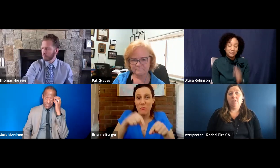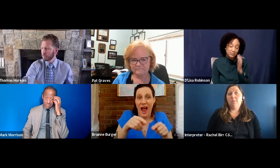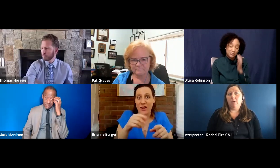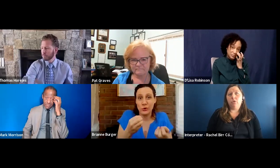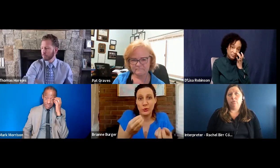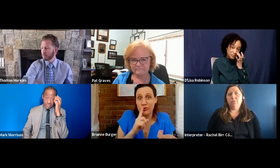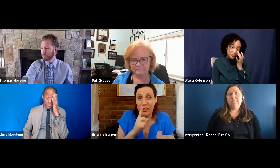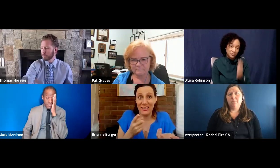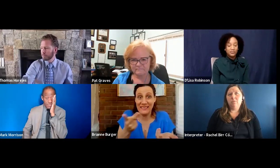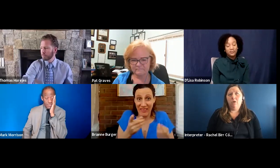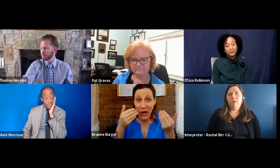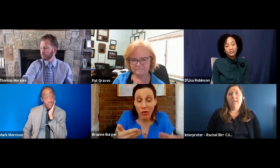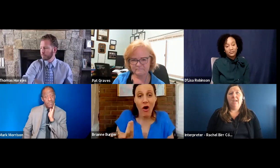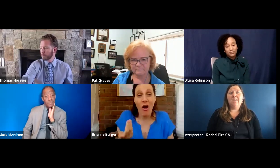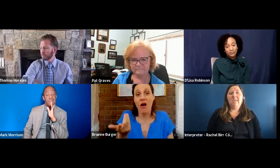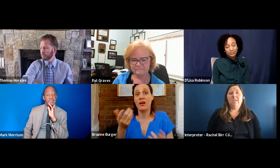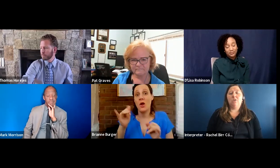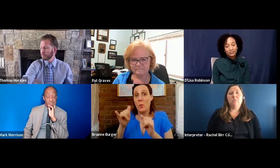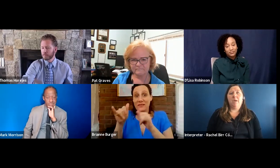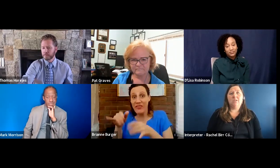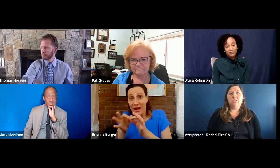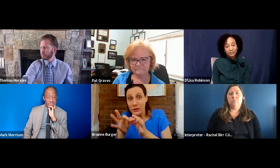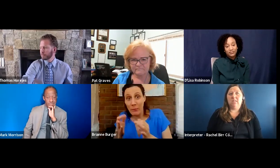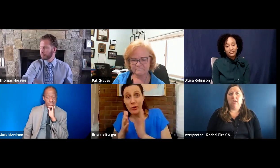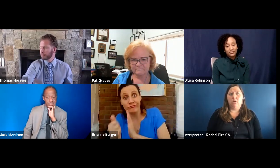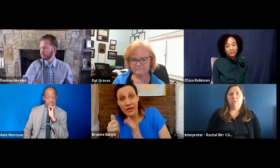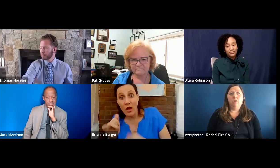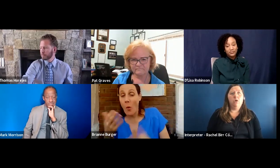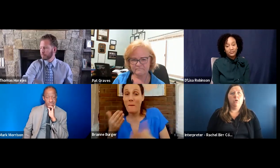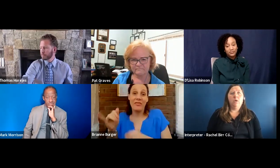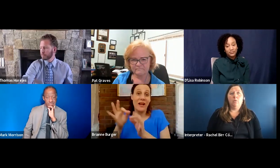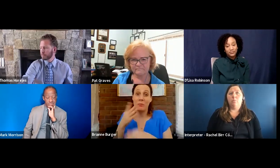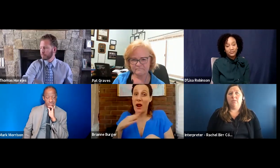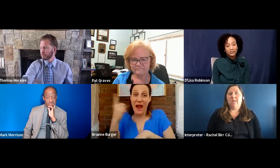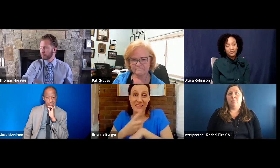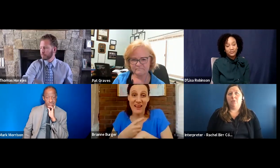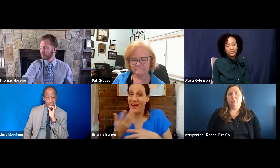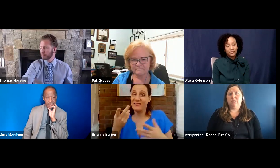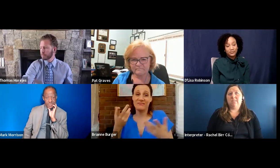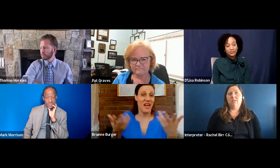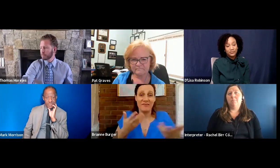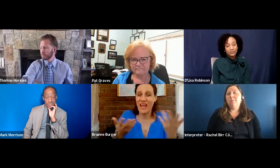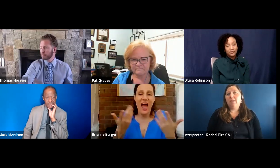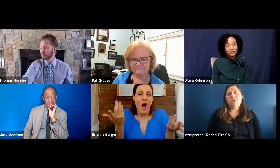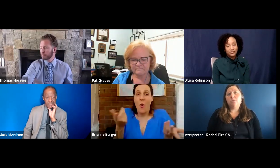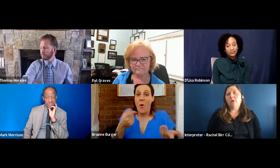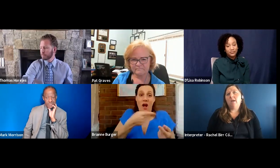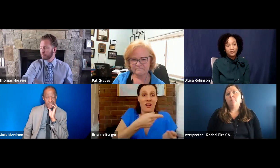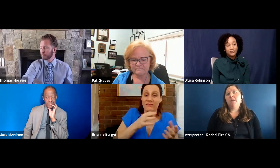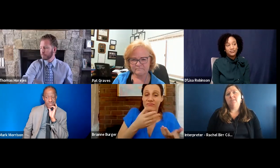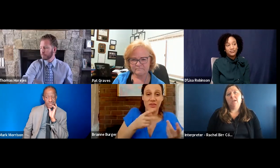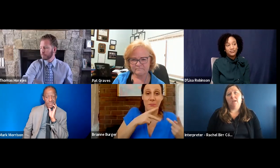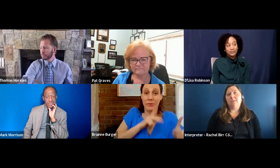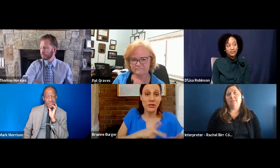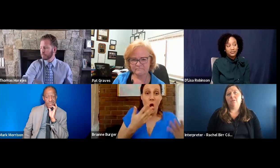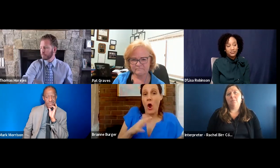not really about you doing something wrong. Again, it goes back to, did they get along? Was that interpreter skilled? Maybe that interpreter had a